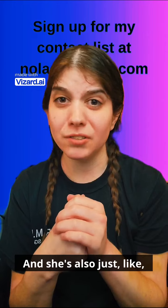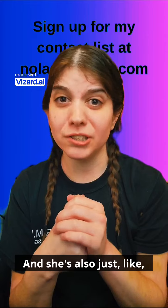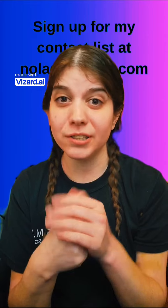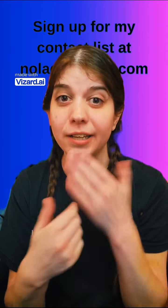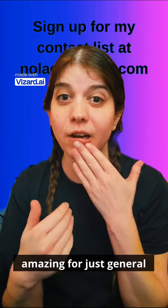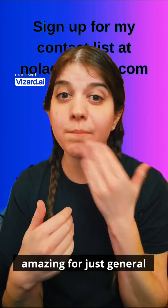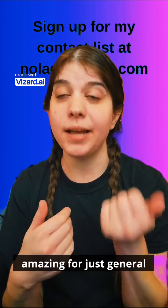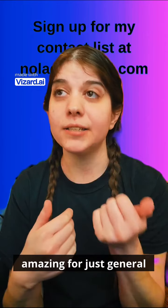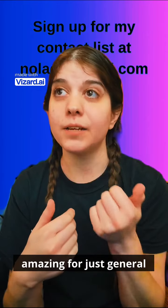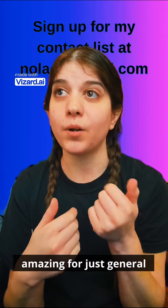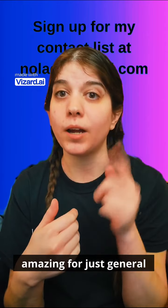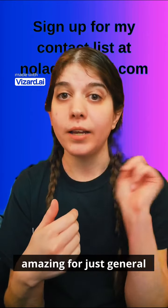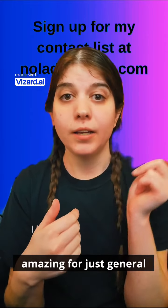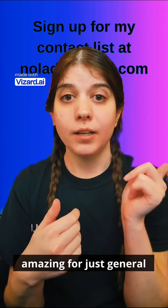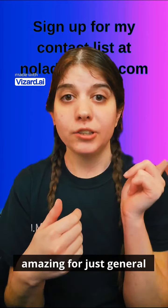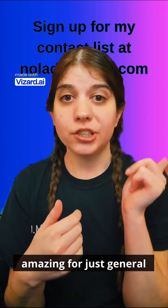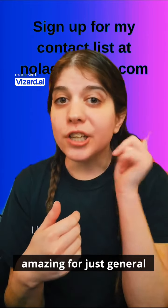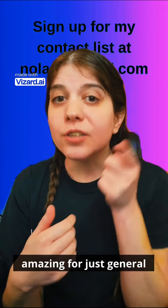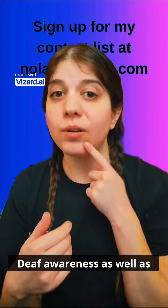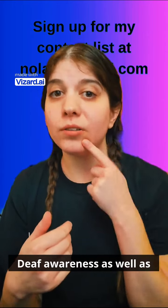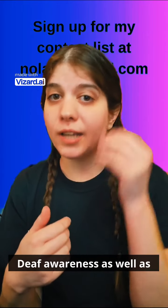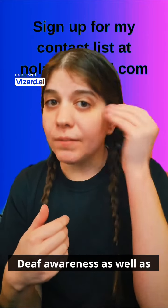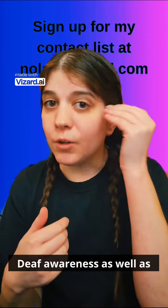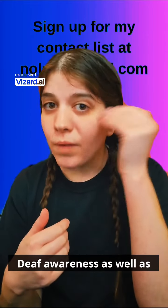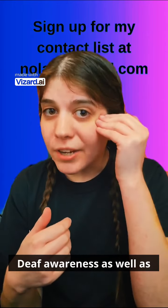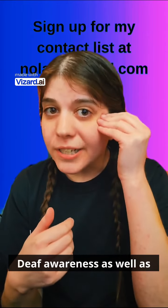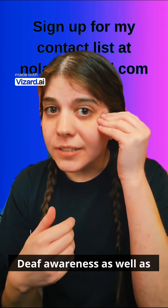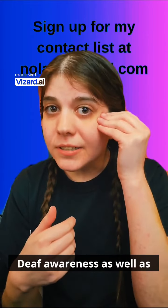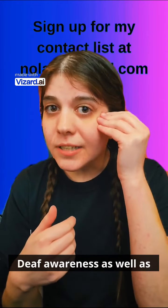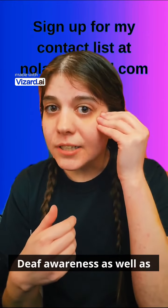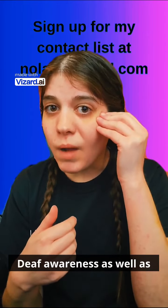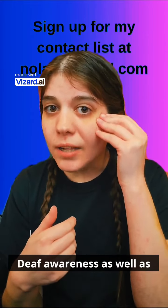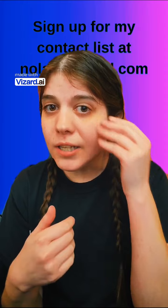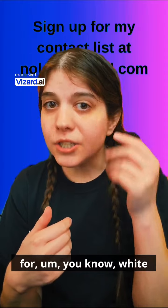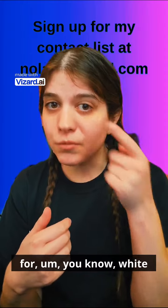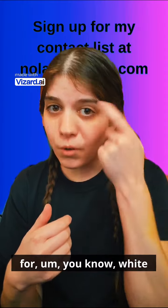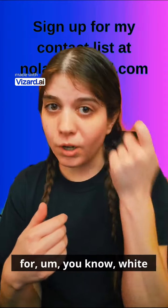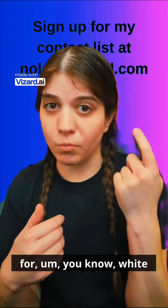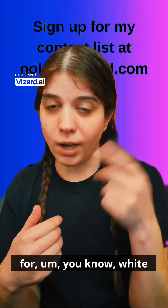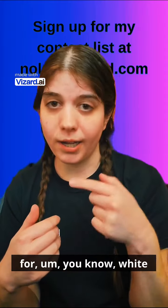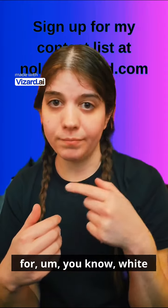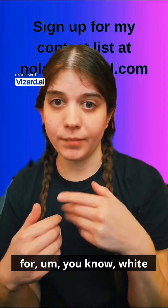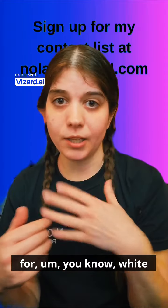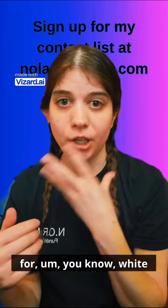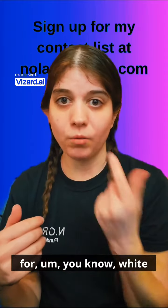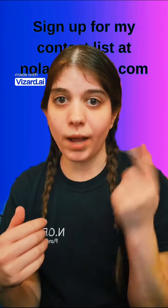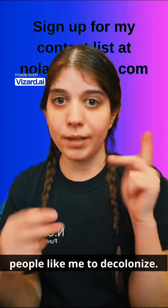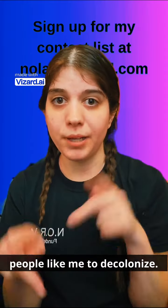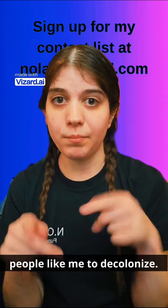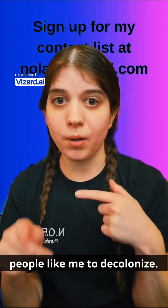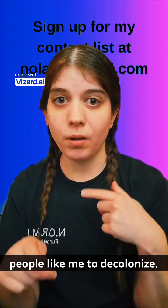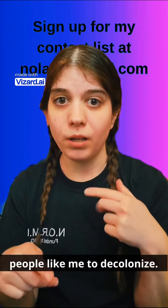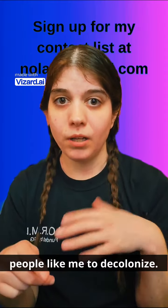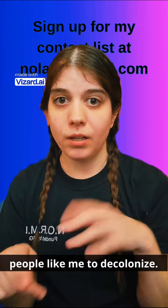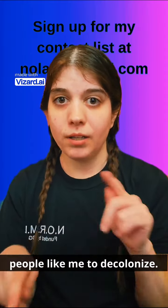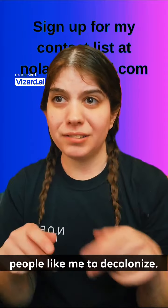like amazing for just general deaf awareness, as well as for, you know, white people like